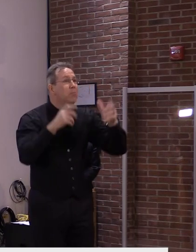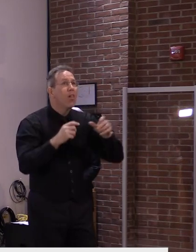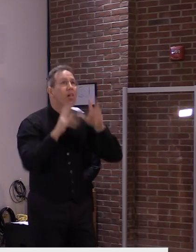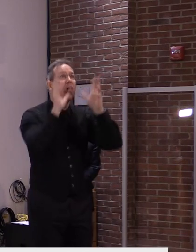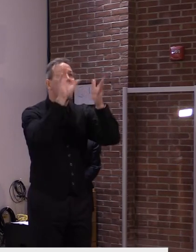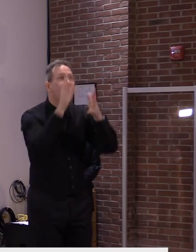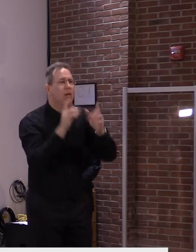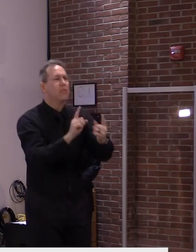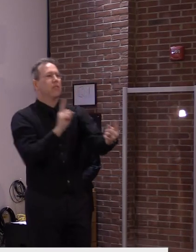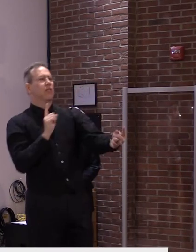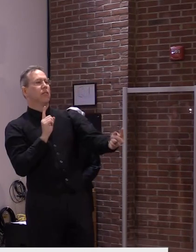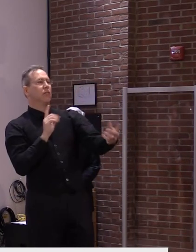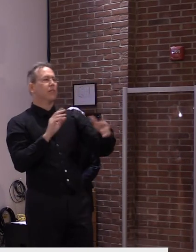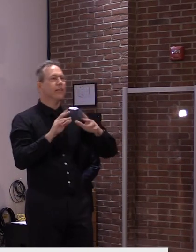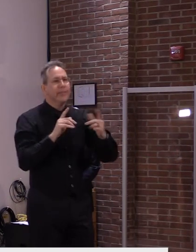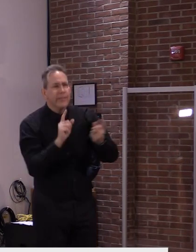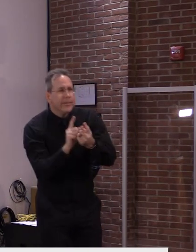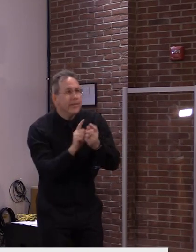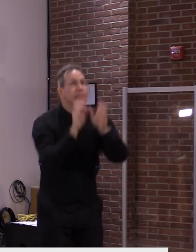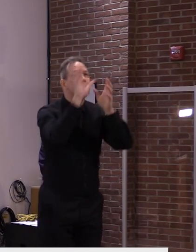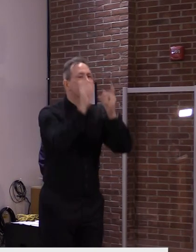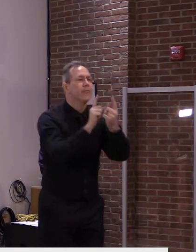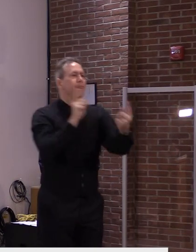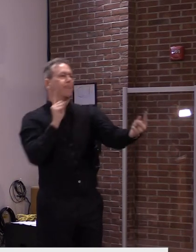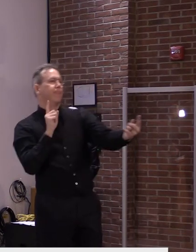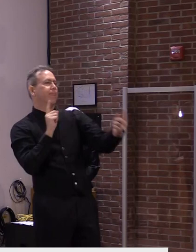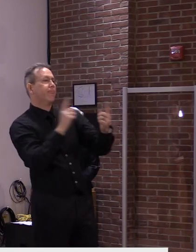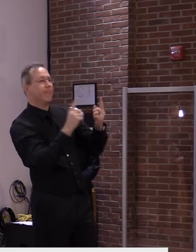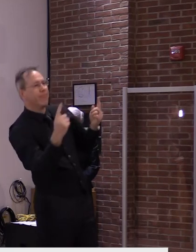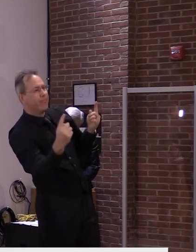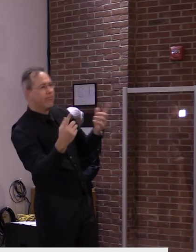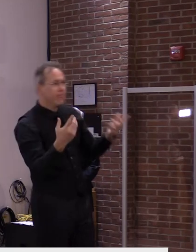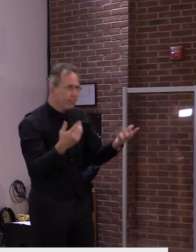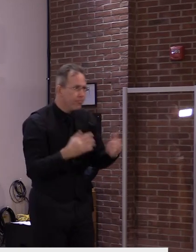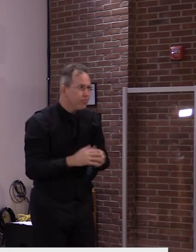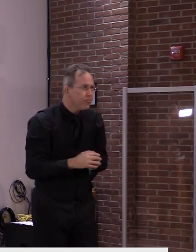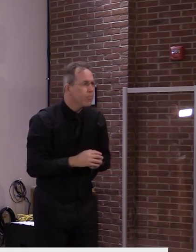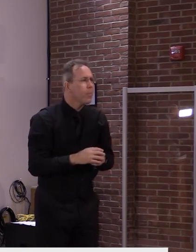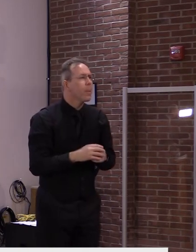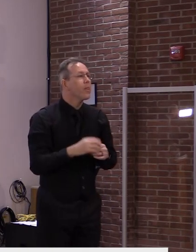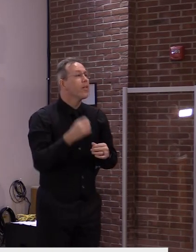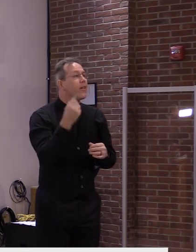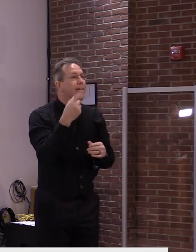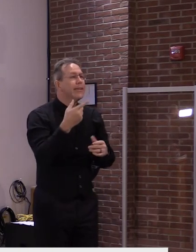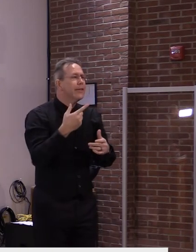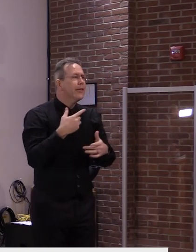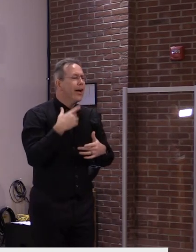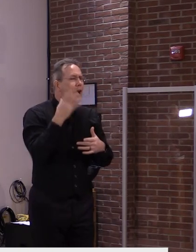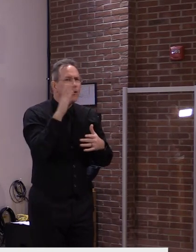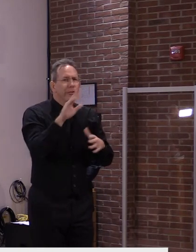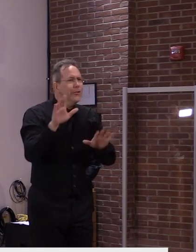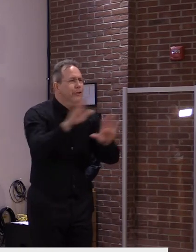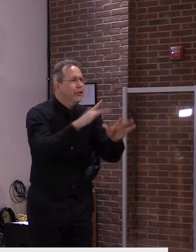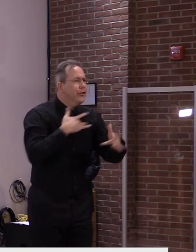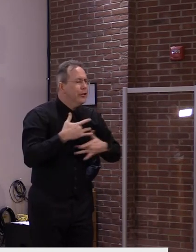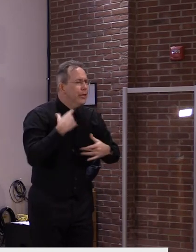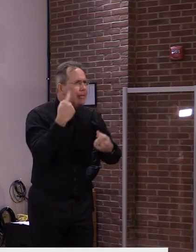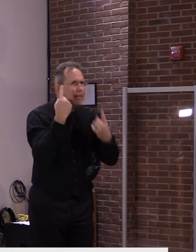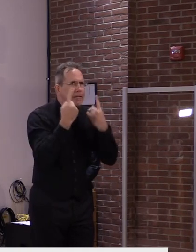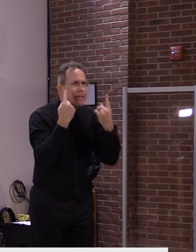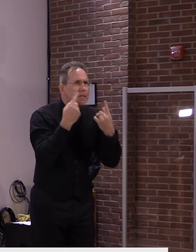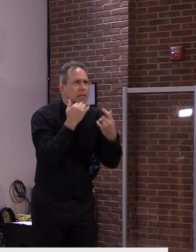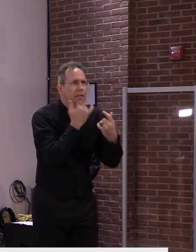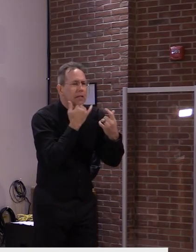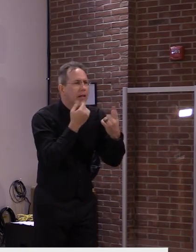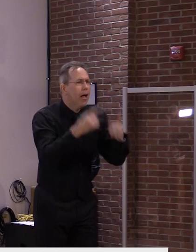your level of concern is coming from some of the parents, but the reality is this may indeed be one of